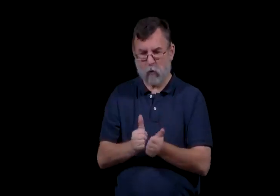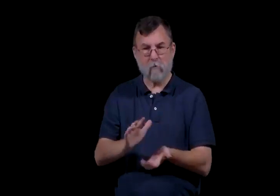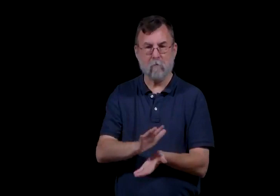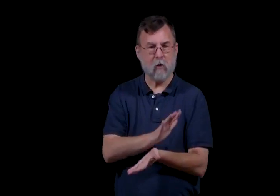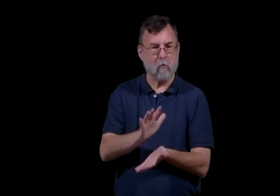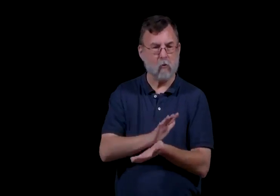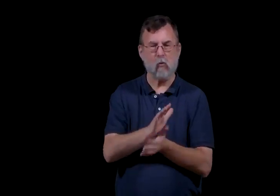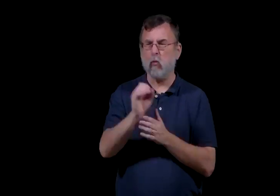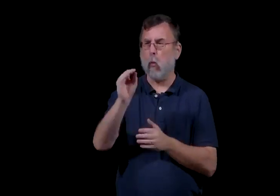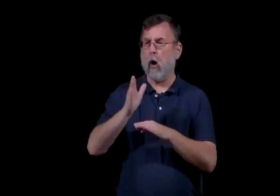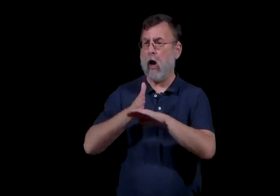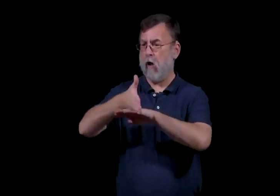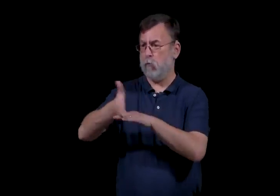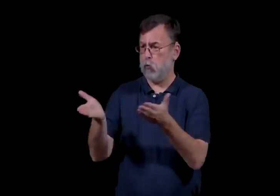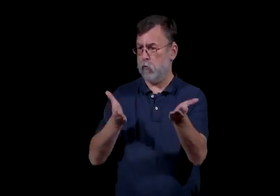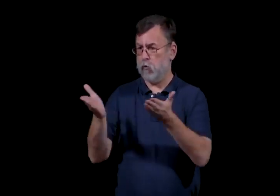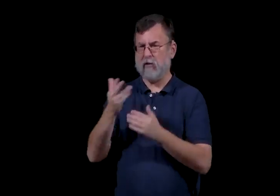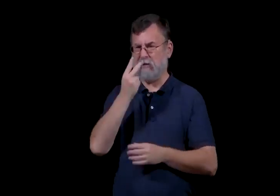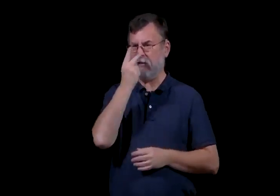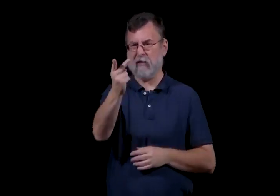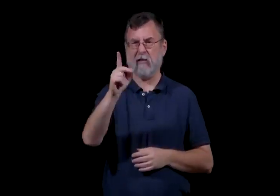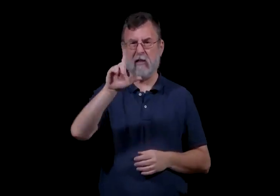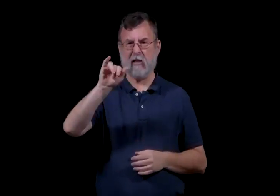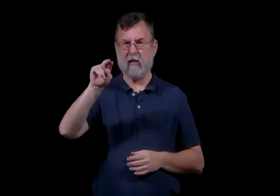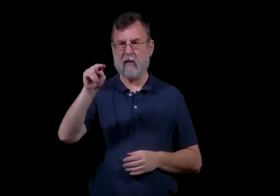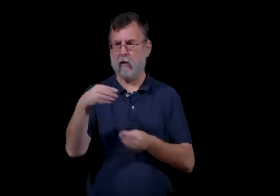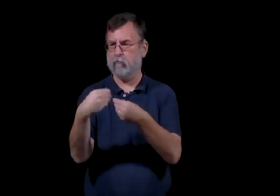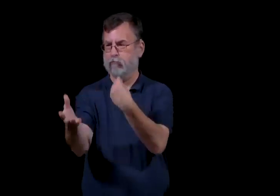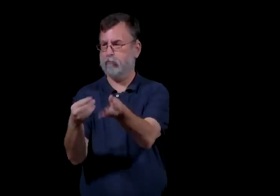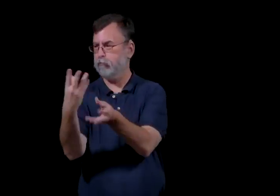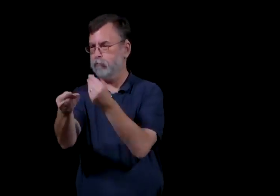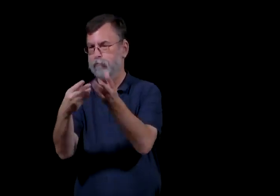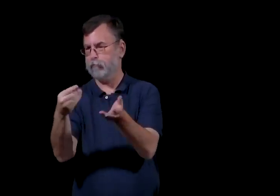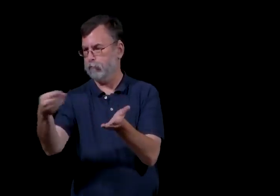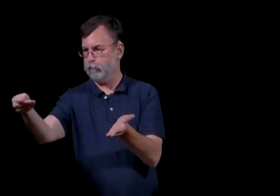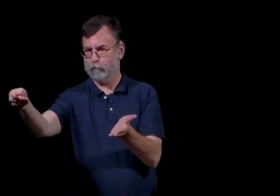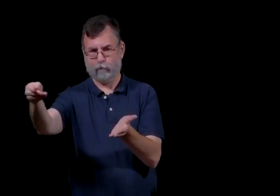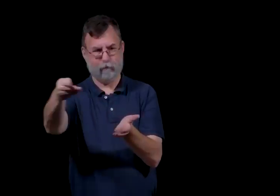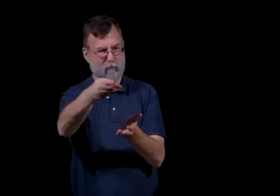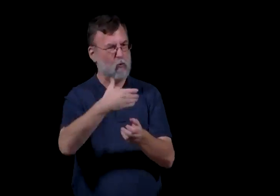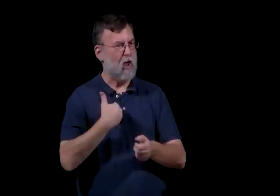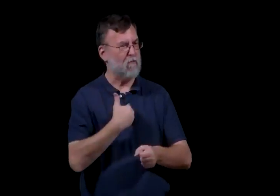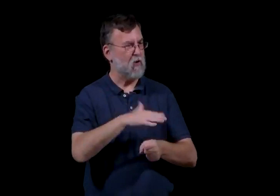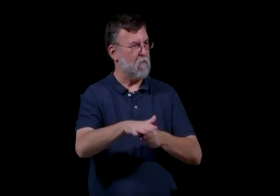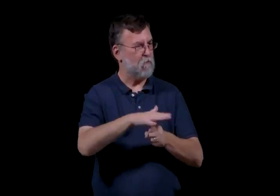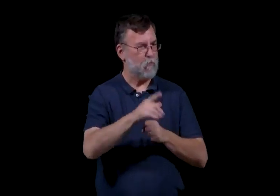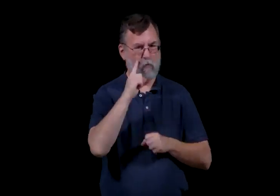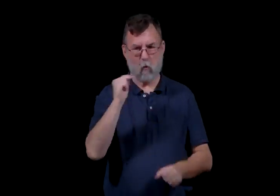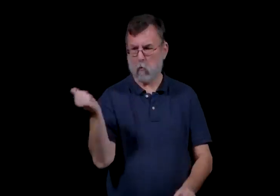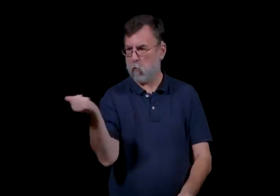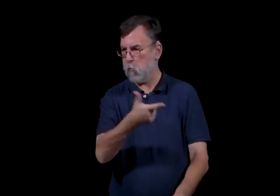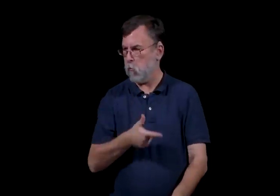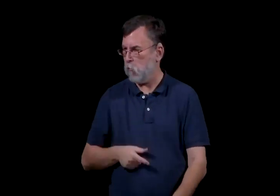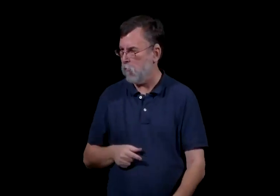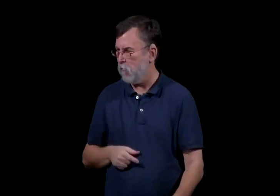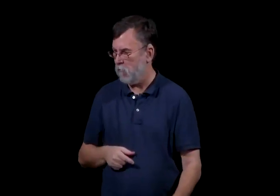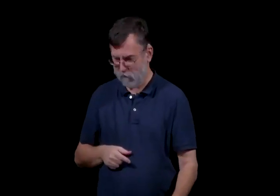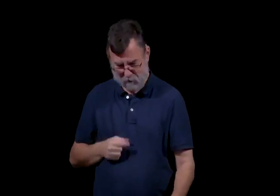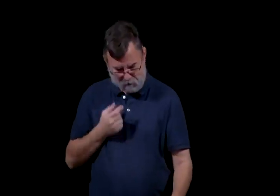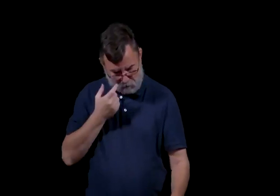and how we elaborated on the different verses. So I'll give them to you after service here. We'll pass them out. I believe we have enough for